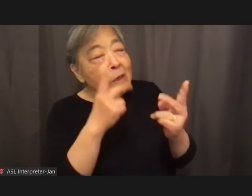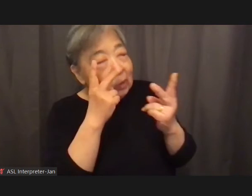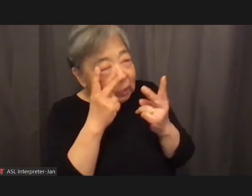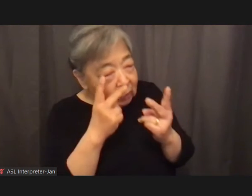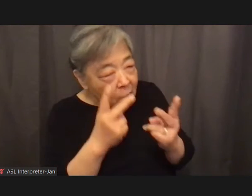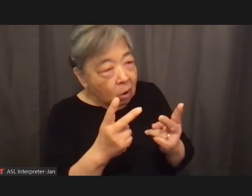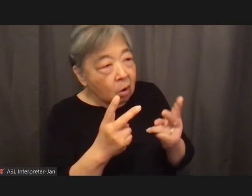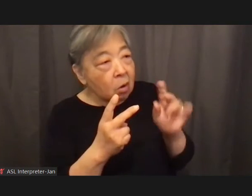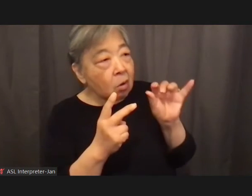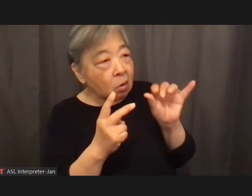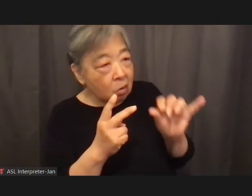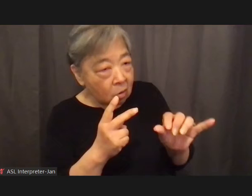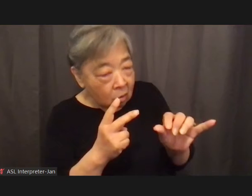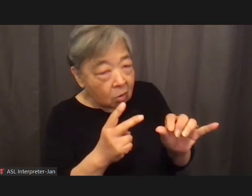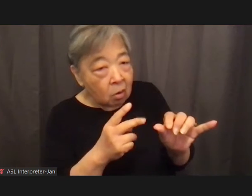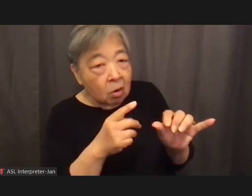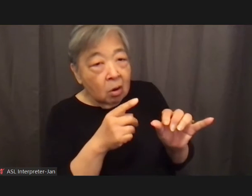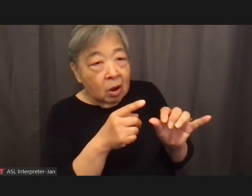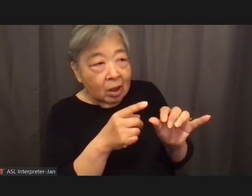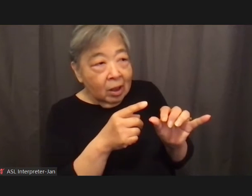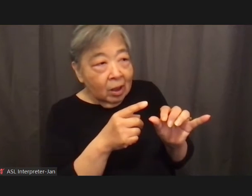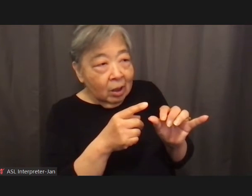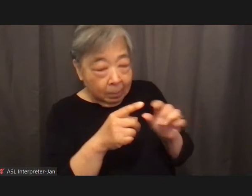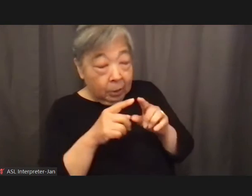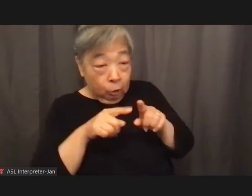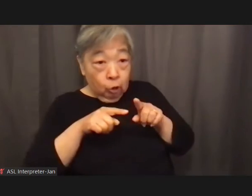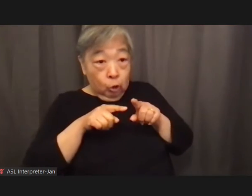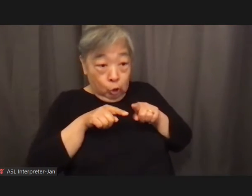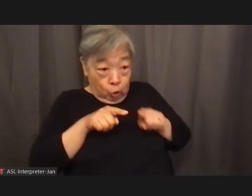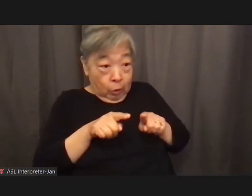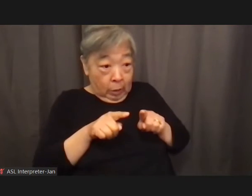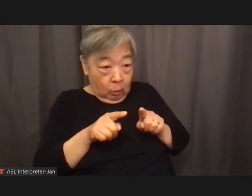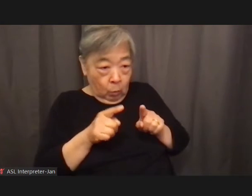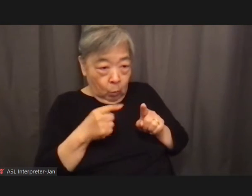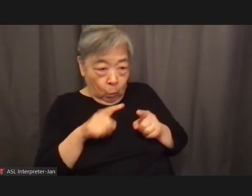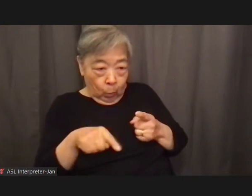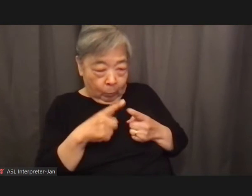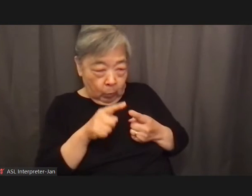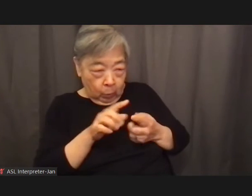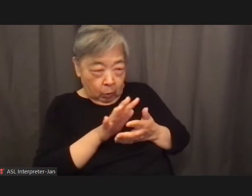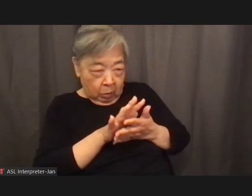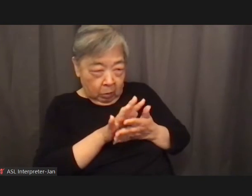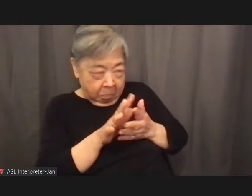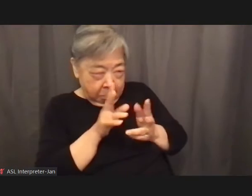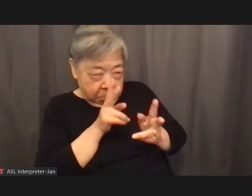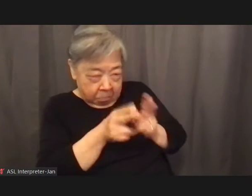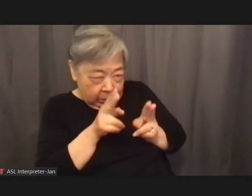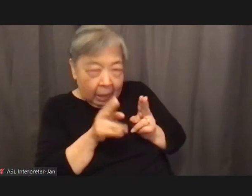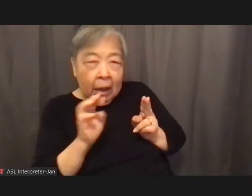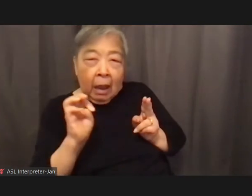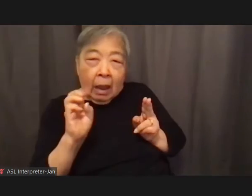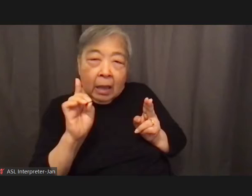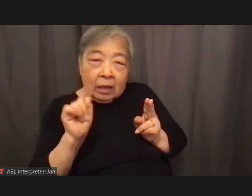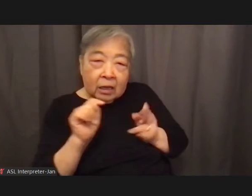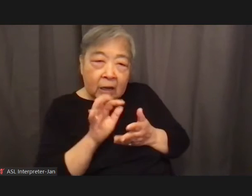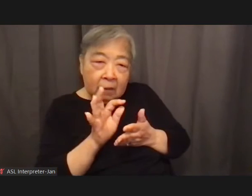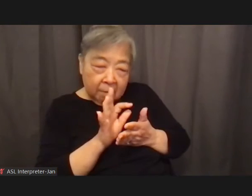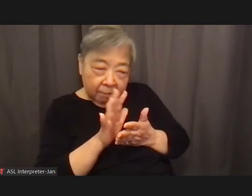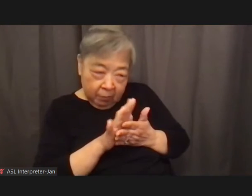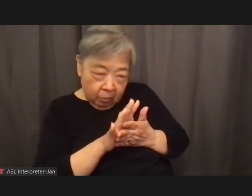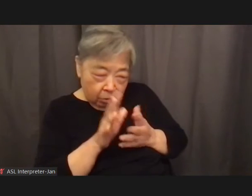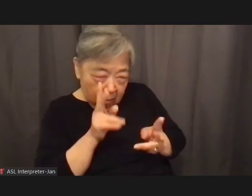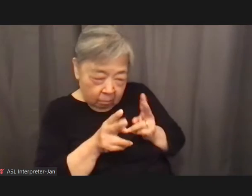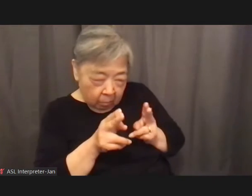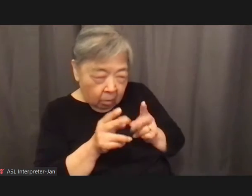it was the actually in the editing that what you say mm-hmm. comes through mm-hmm. that it was a kind of a